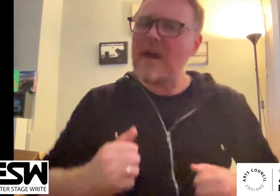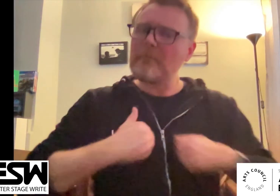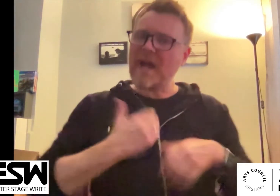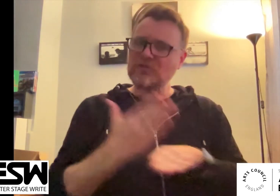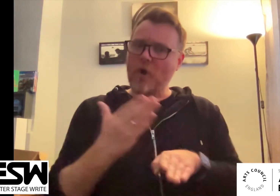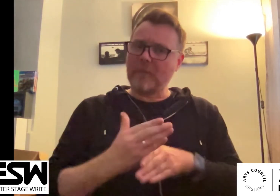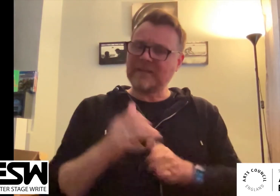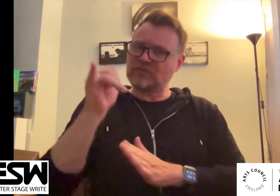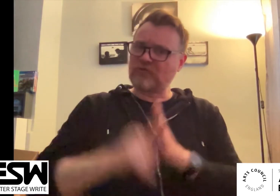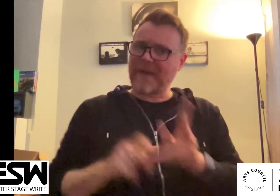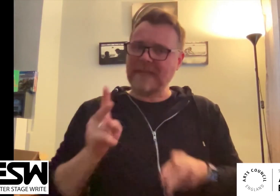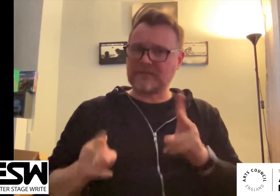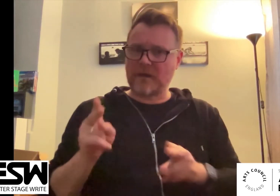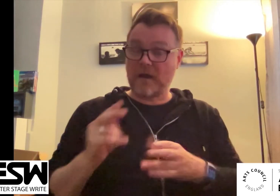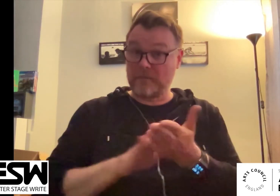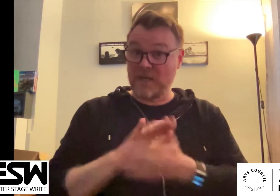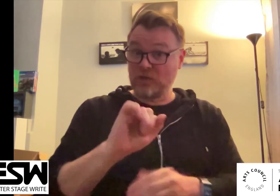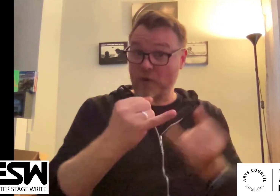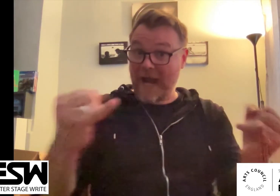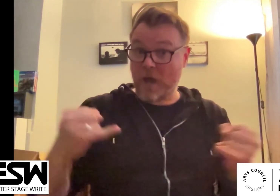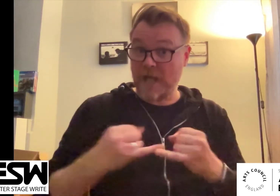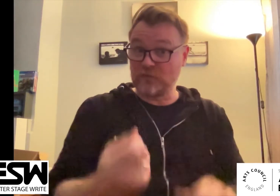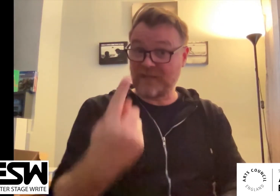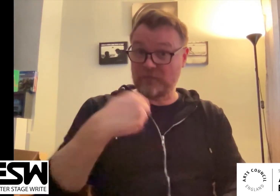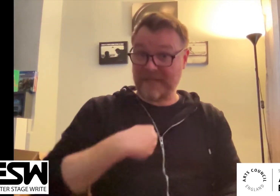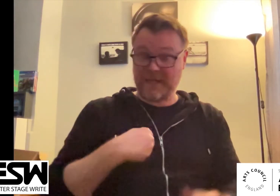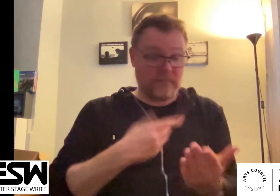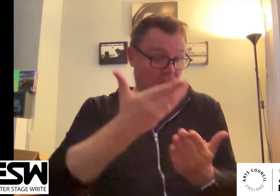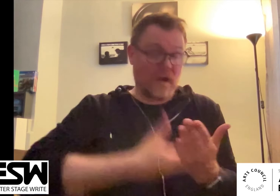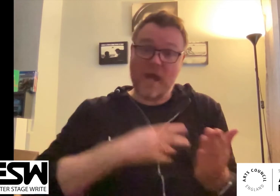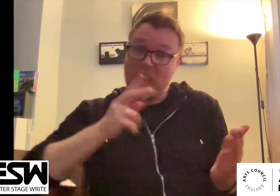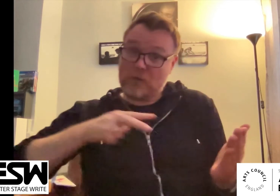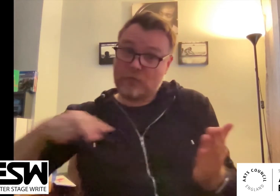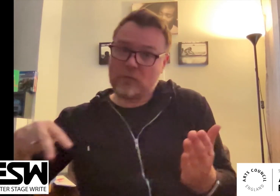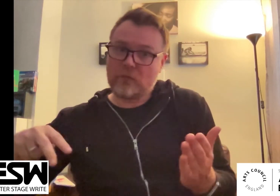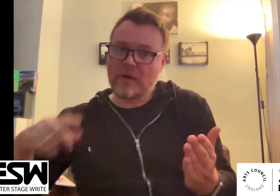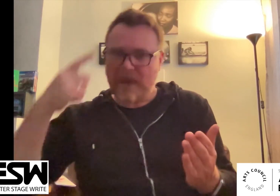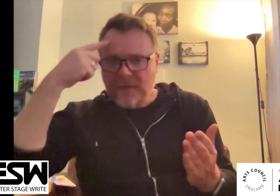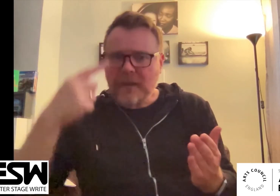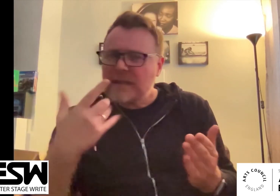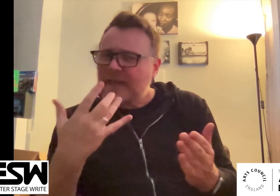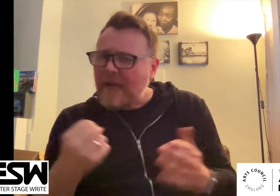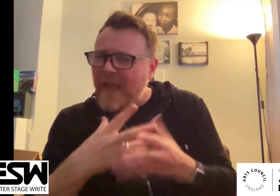my job as a script editor at this point is to look at your outline. You send your outline to me and I have a look through it and I see if there are any issues